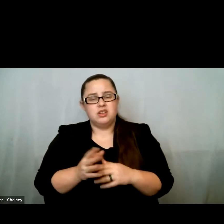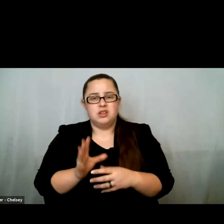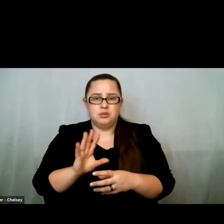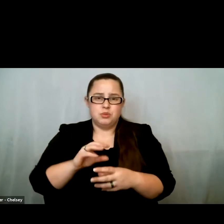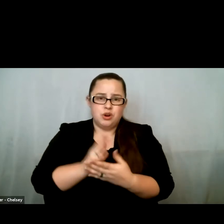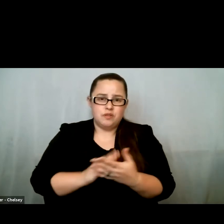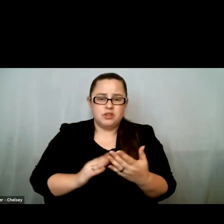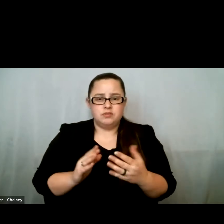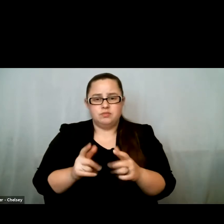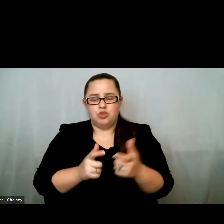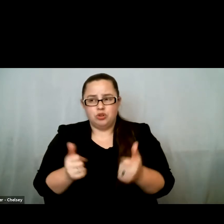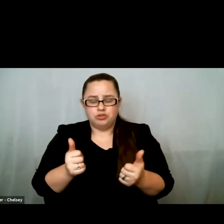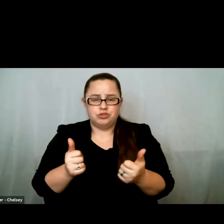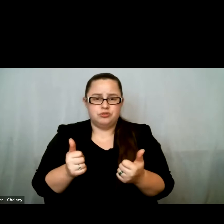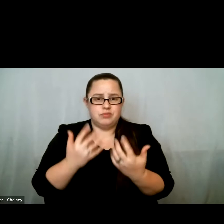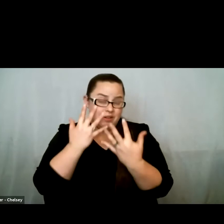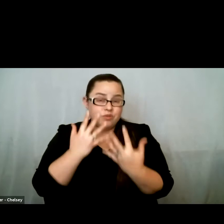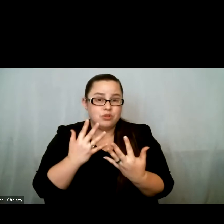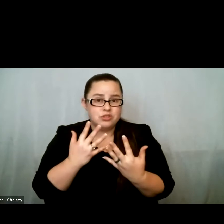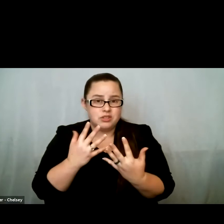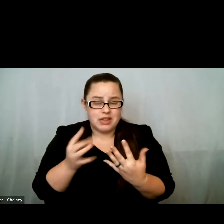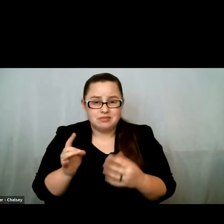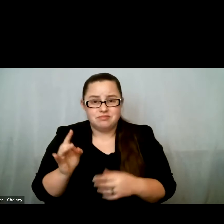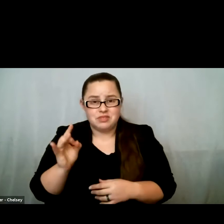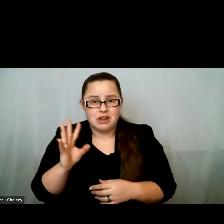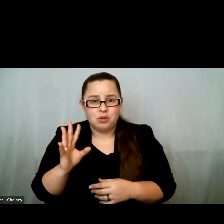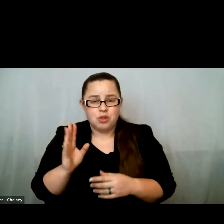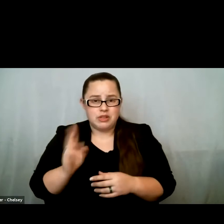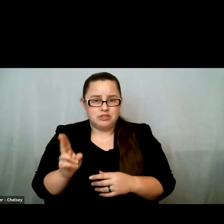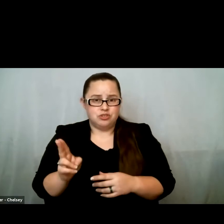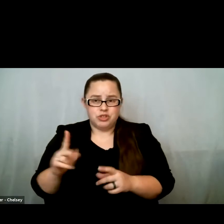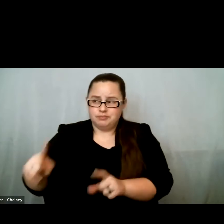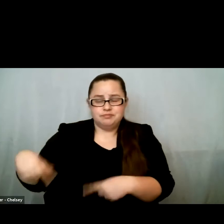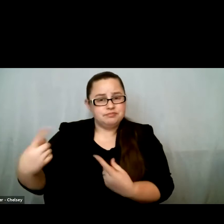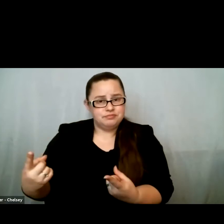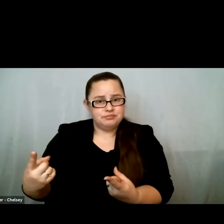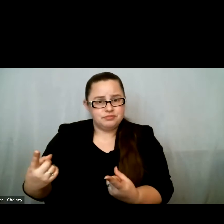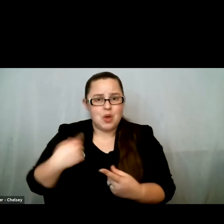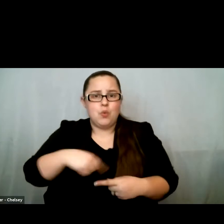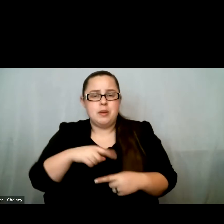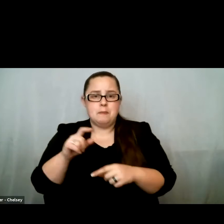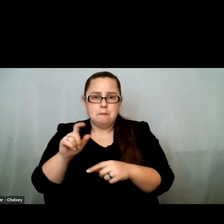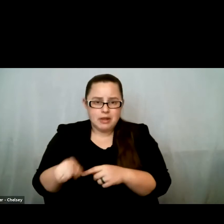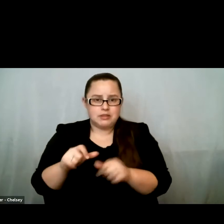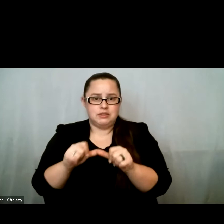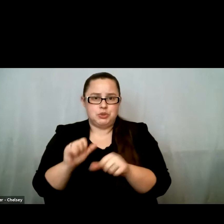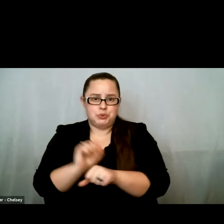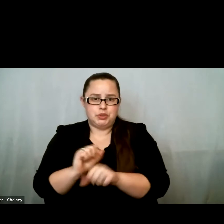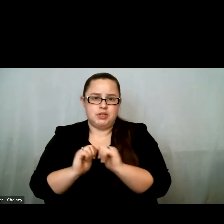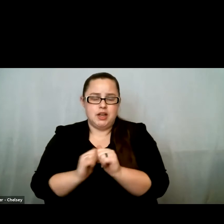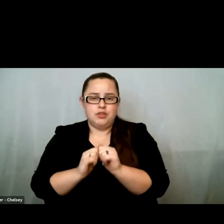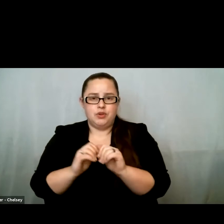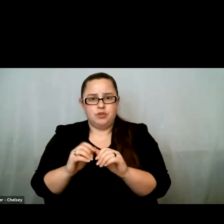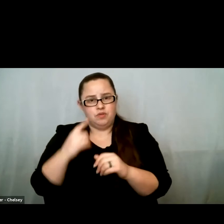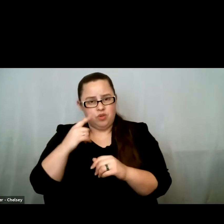terrible history that we have. We must continue to work together to create a community that is centered on